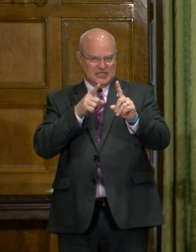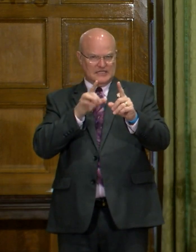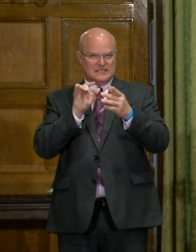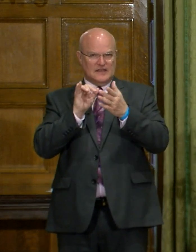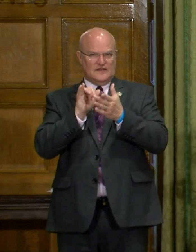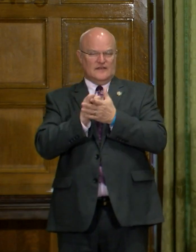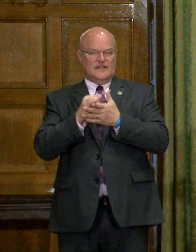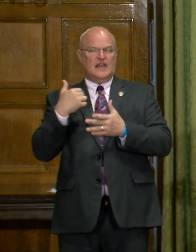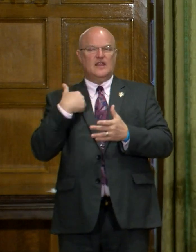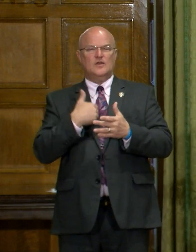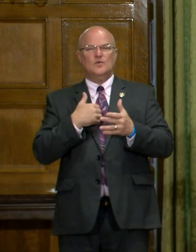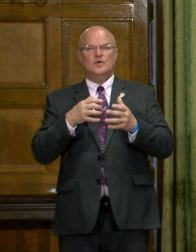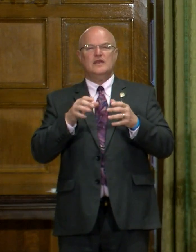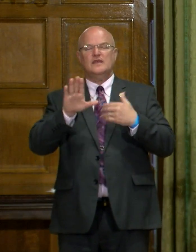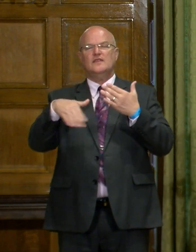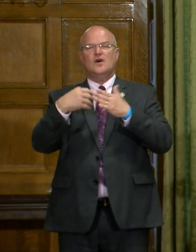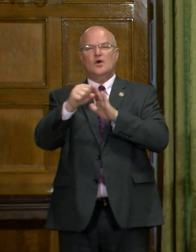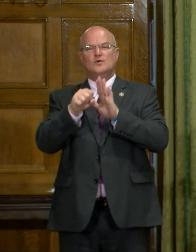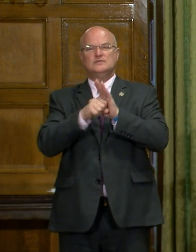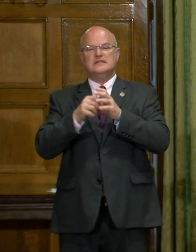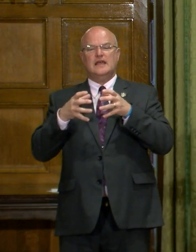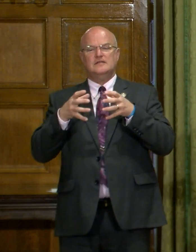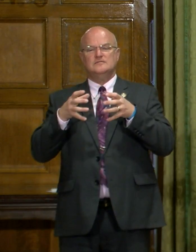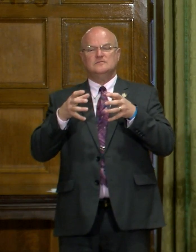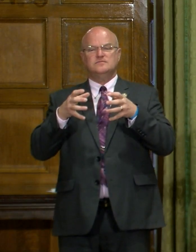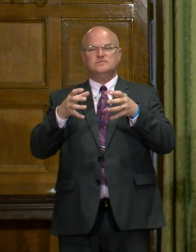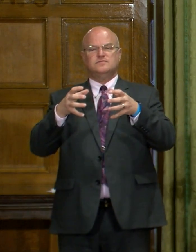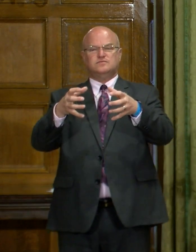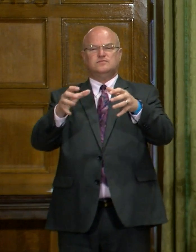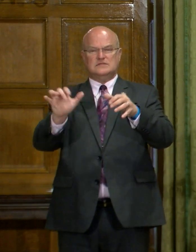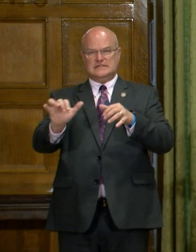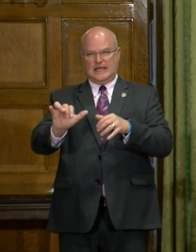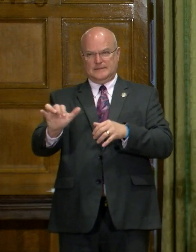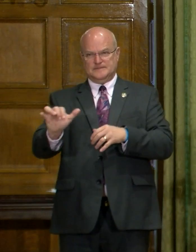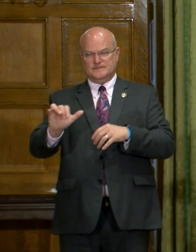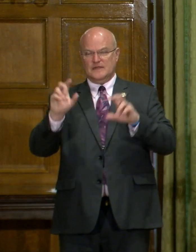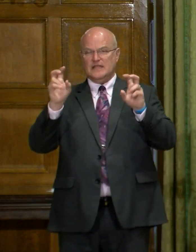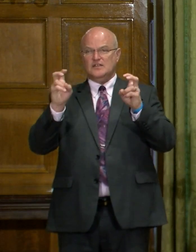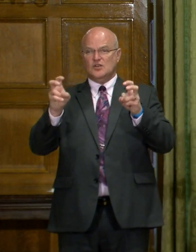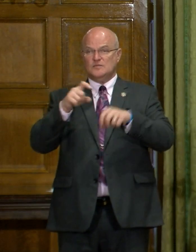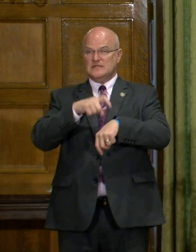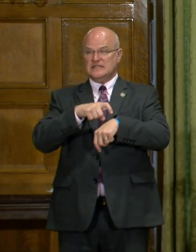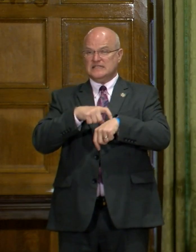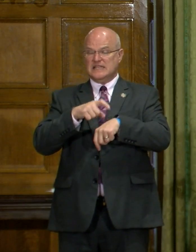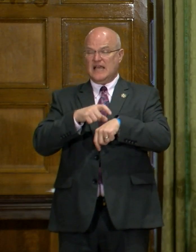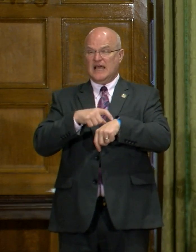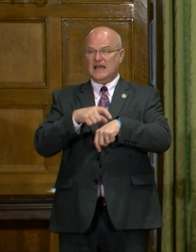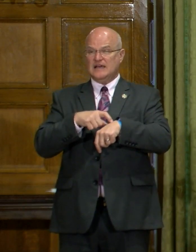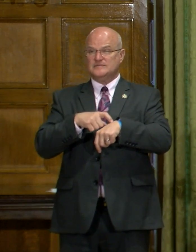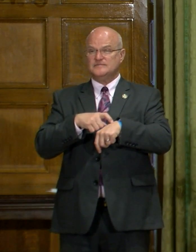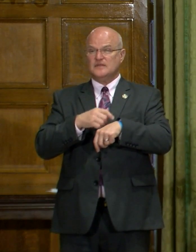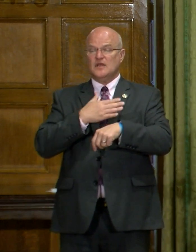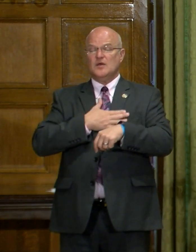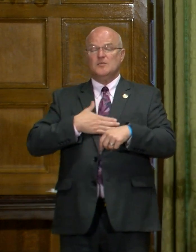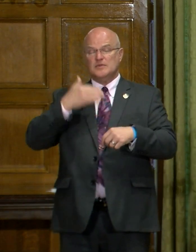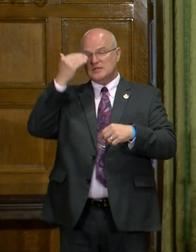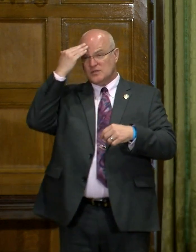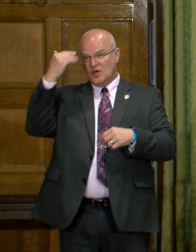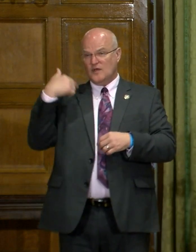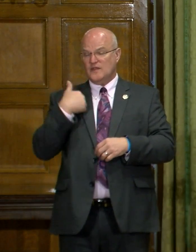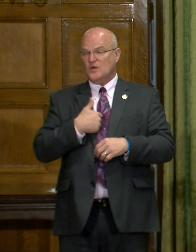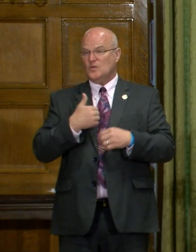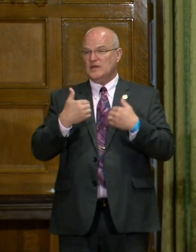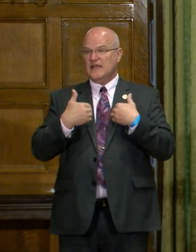is that we move in the same direction as a state. In terms of the time frames, please note that